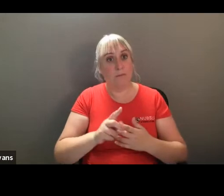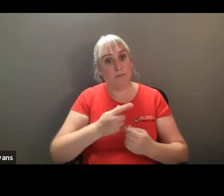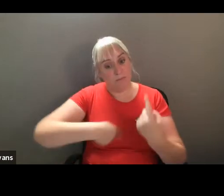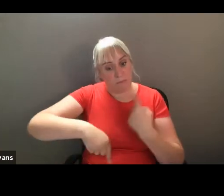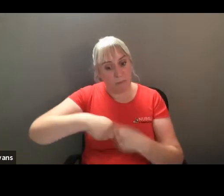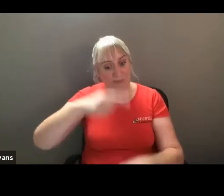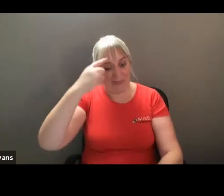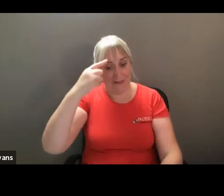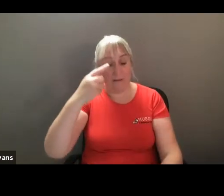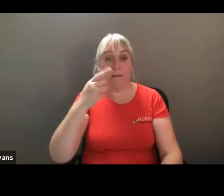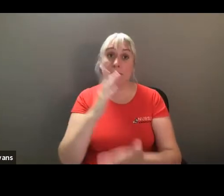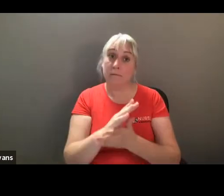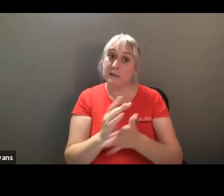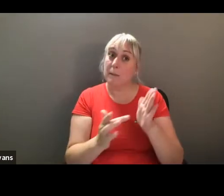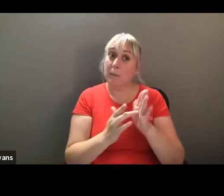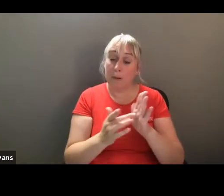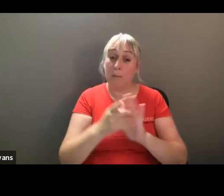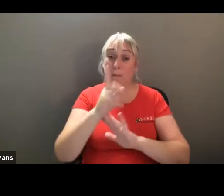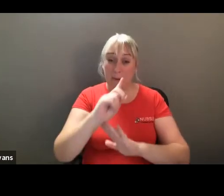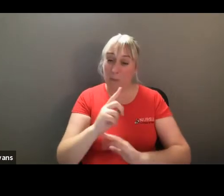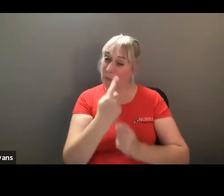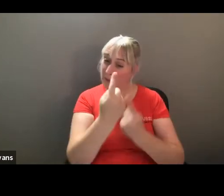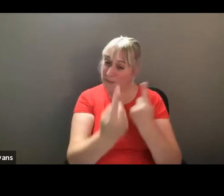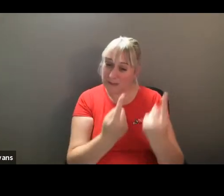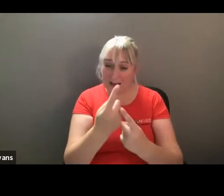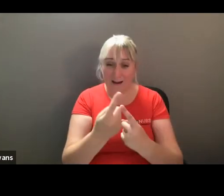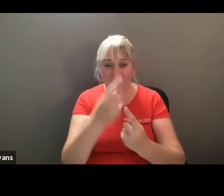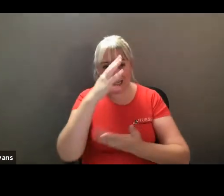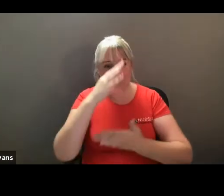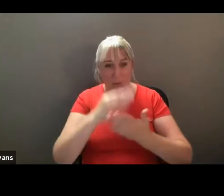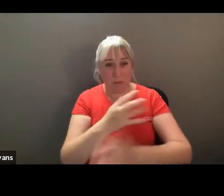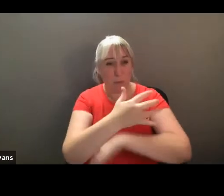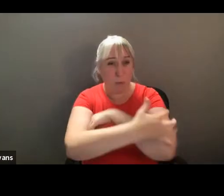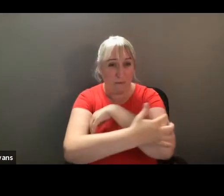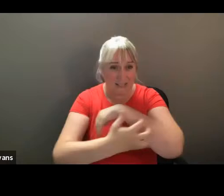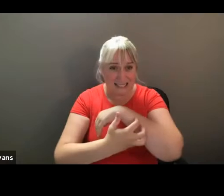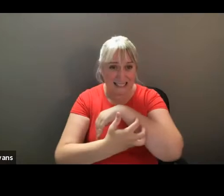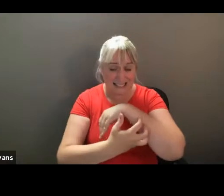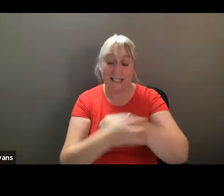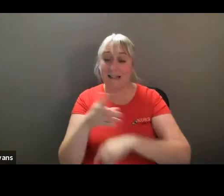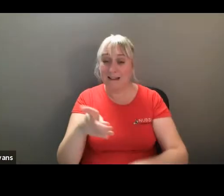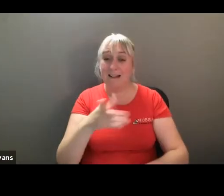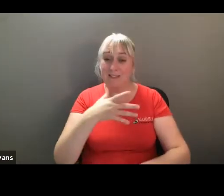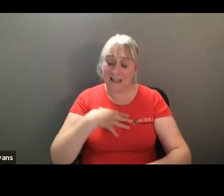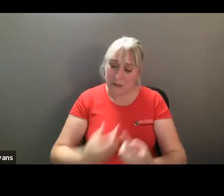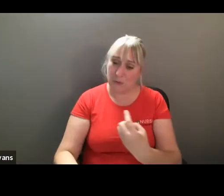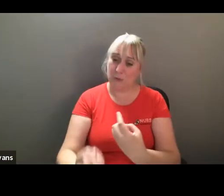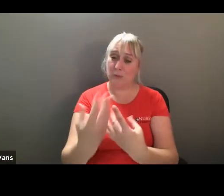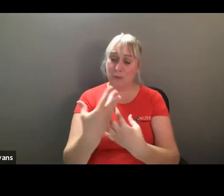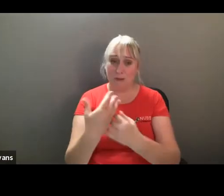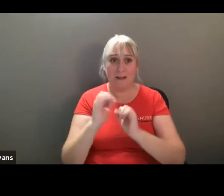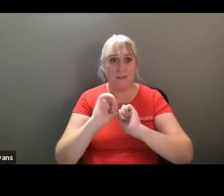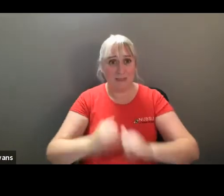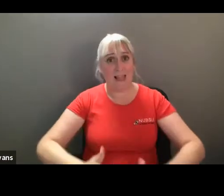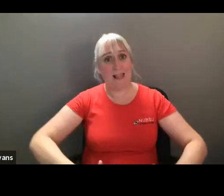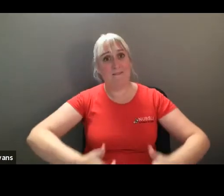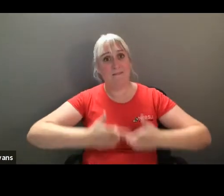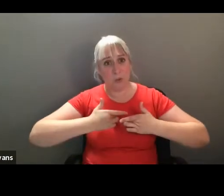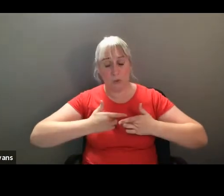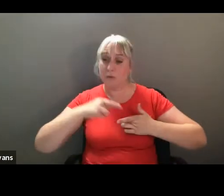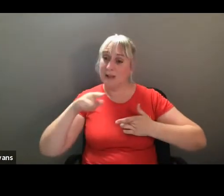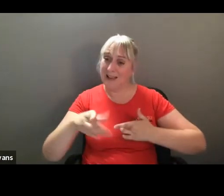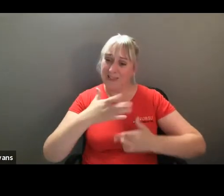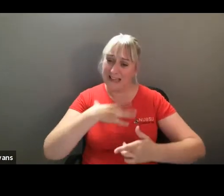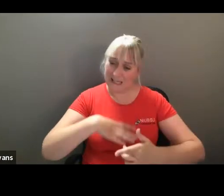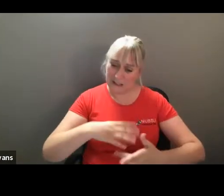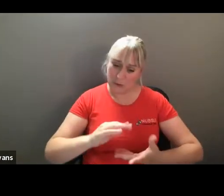lived experience of poverty contribute and participating meaningfully in debates, it's only then will you design and implement policies that